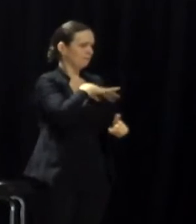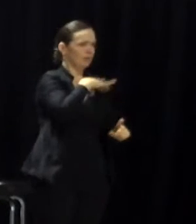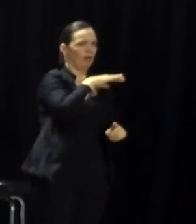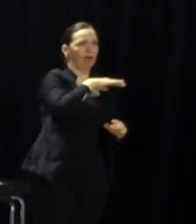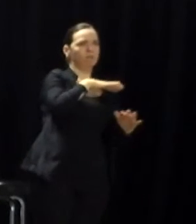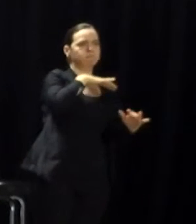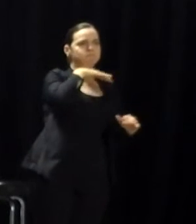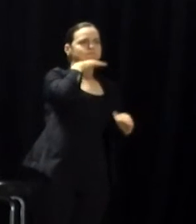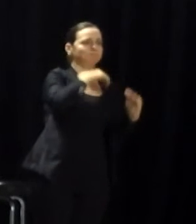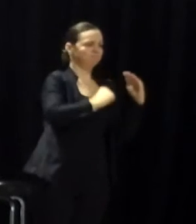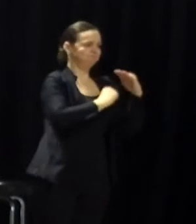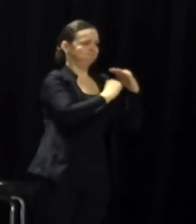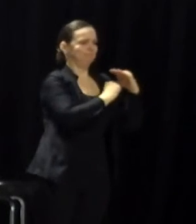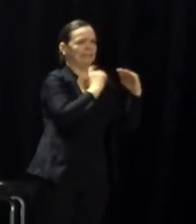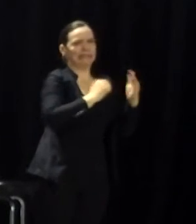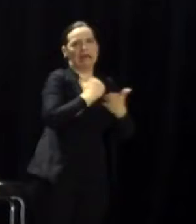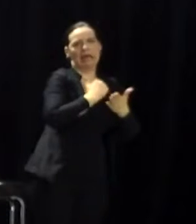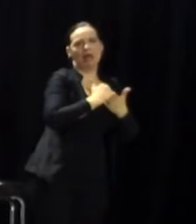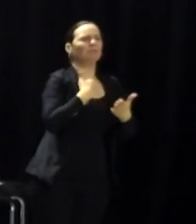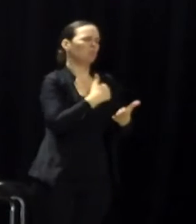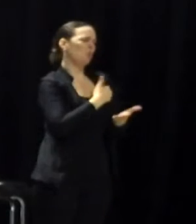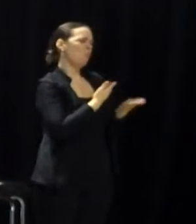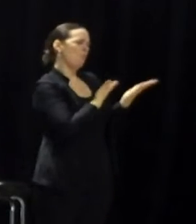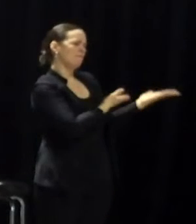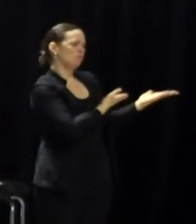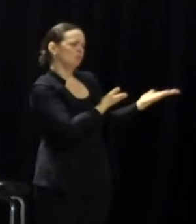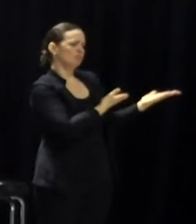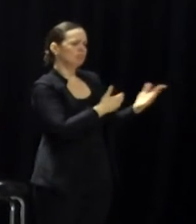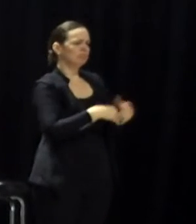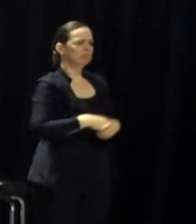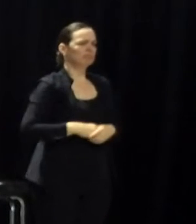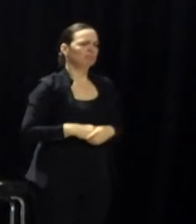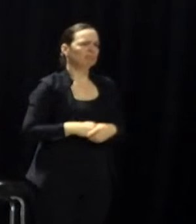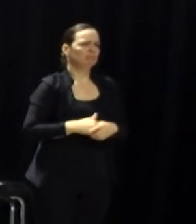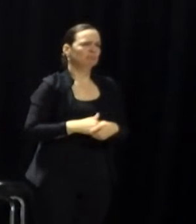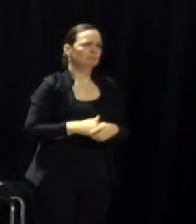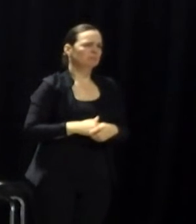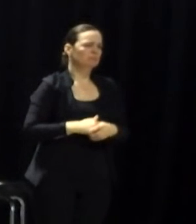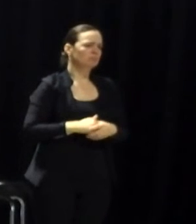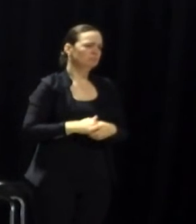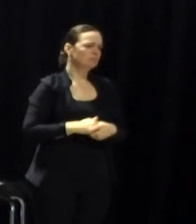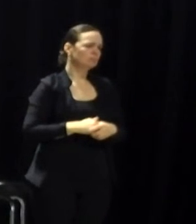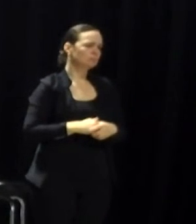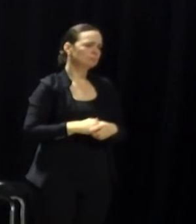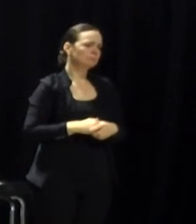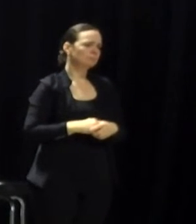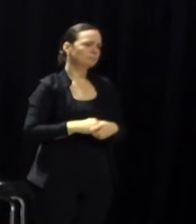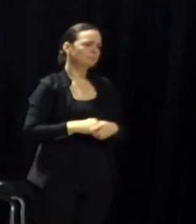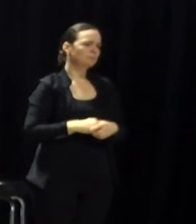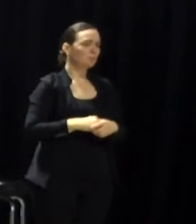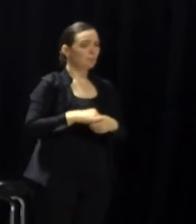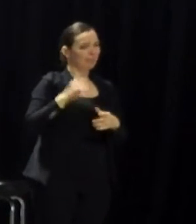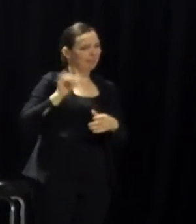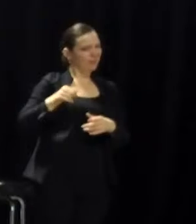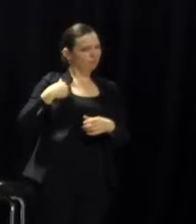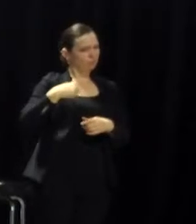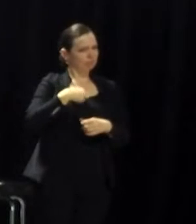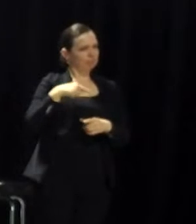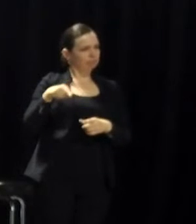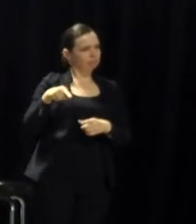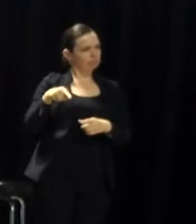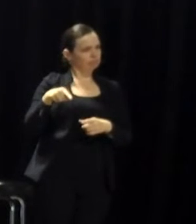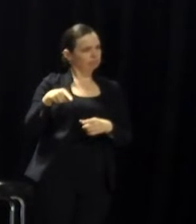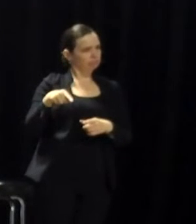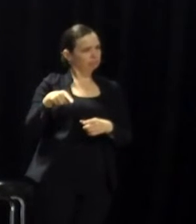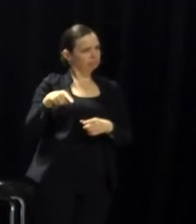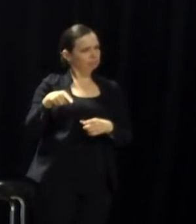your investigation in 24 hours and getting it out to the contact tracers. And so you would have a team that